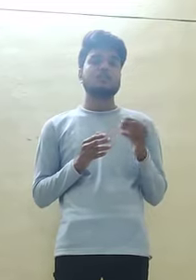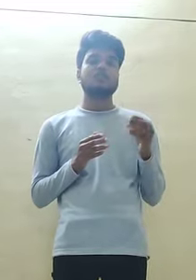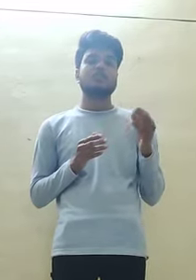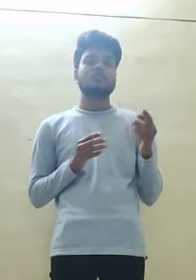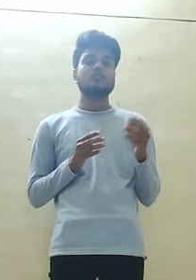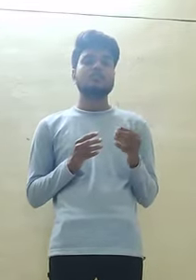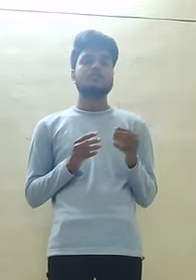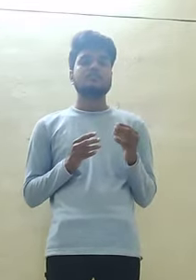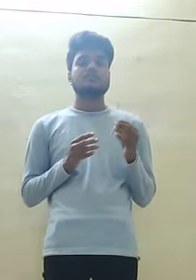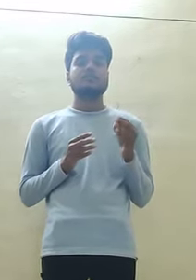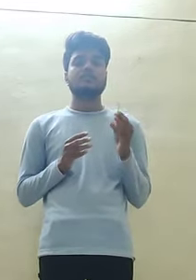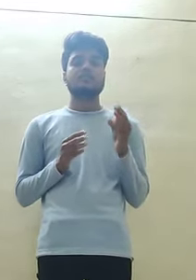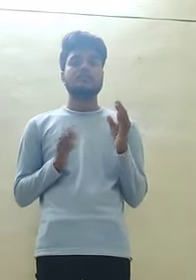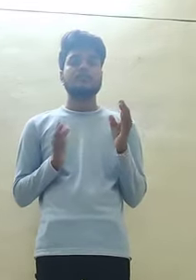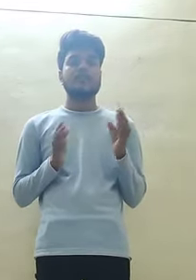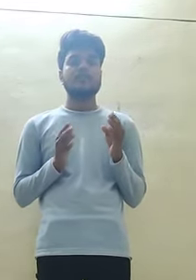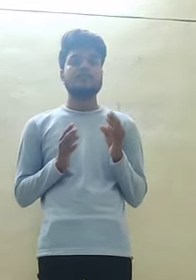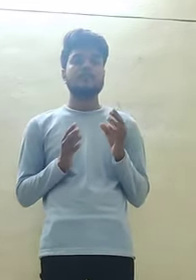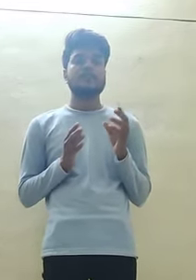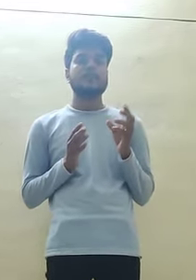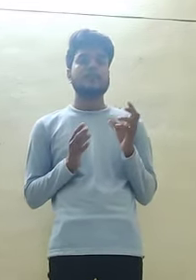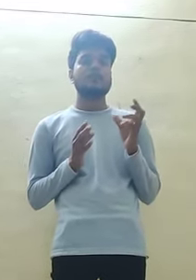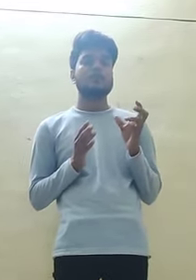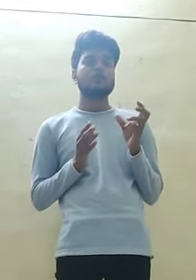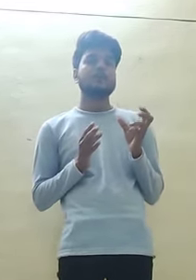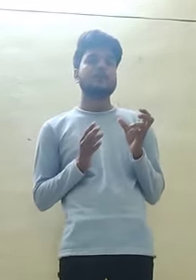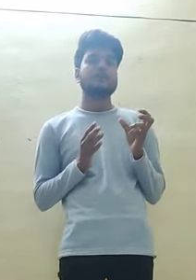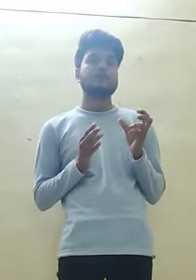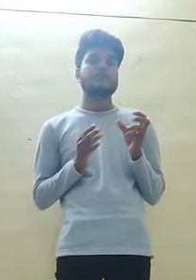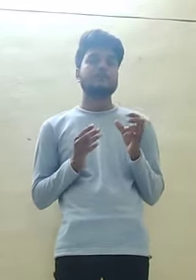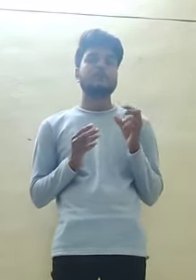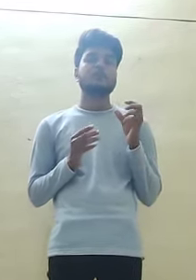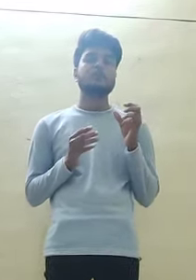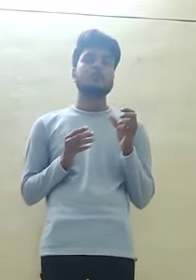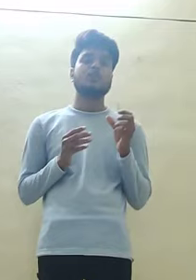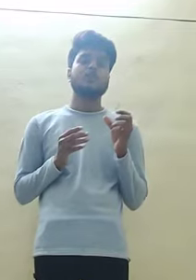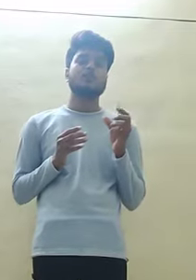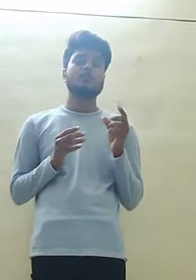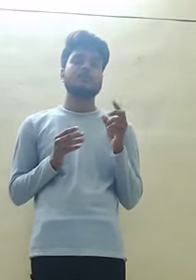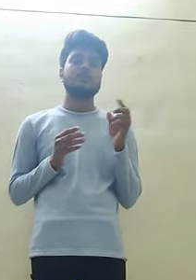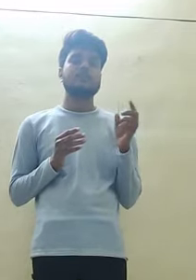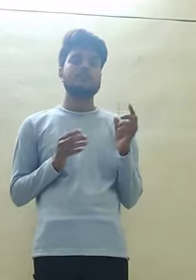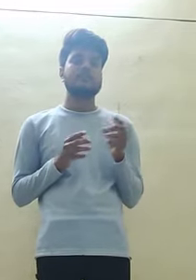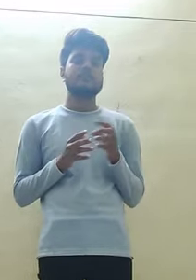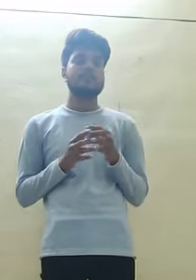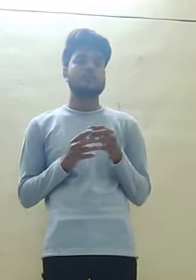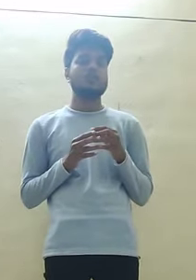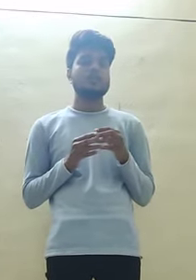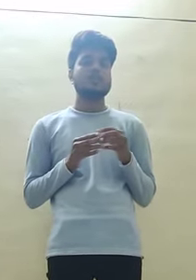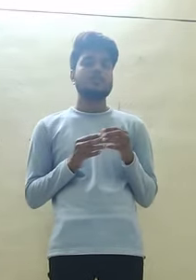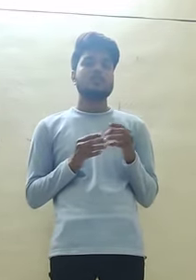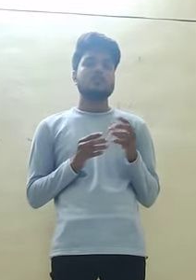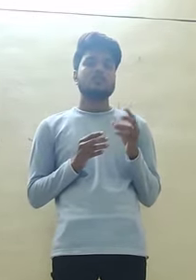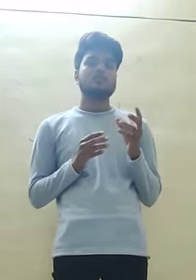So the first is in parenthesis bracket argument list, then token arrow, and in curly braces body.